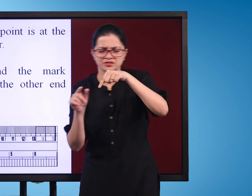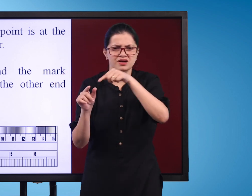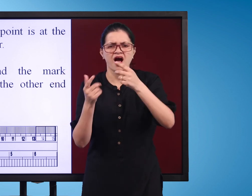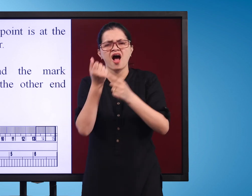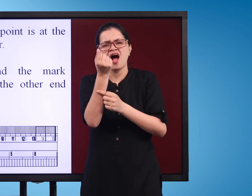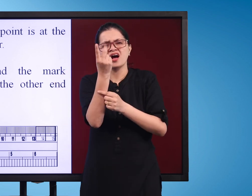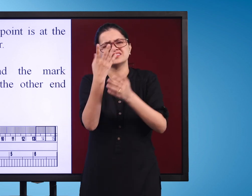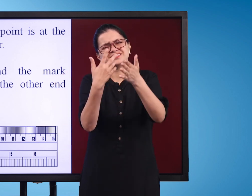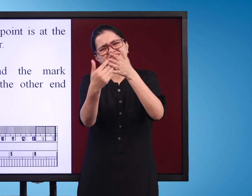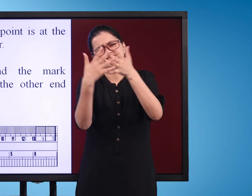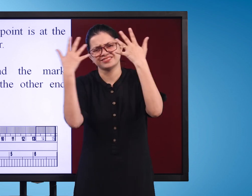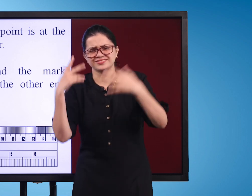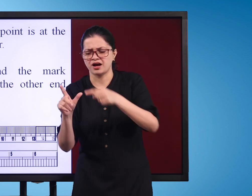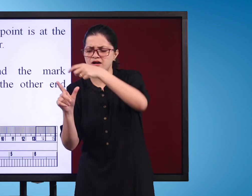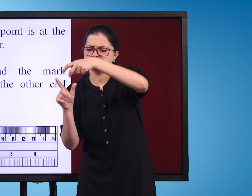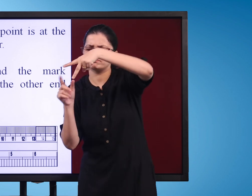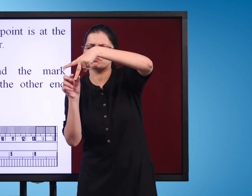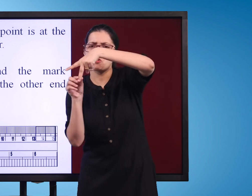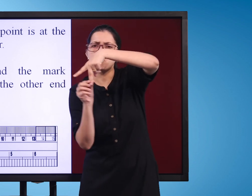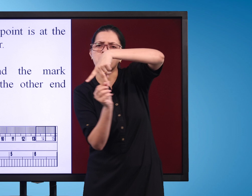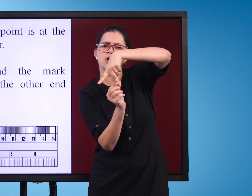Now read the mark against the other end point.